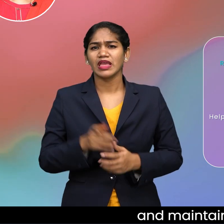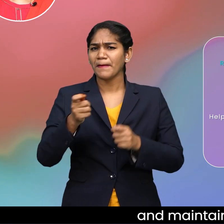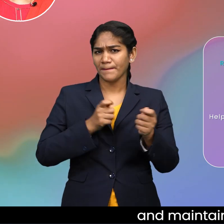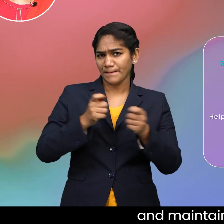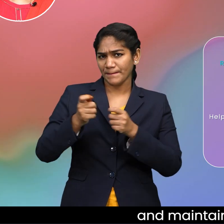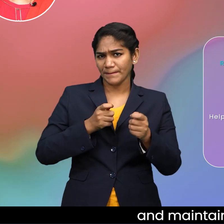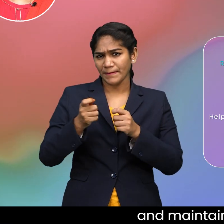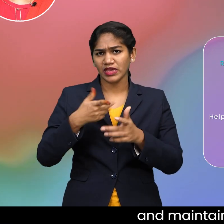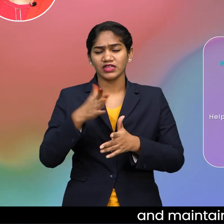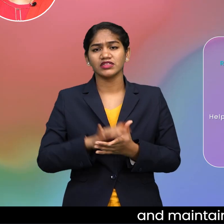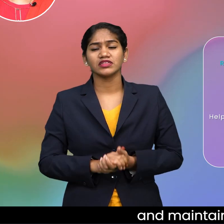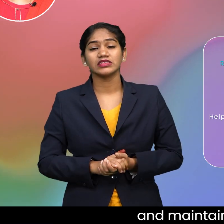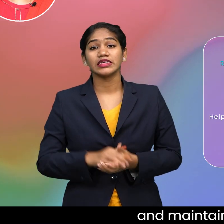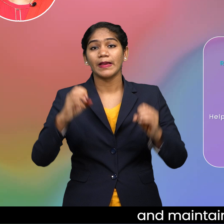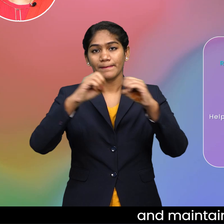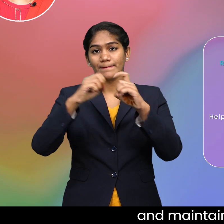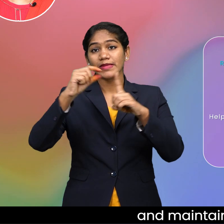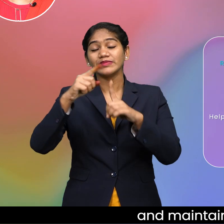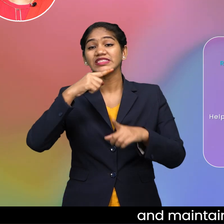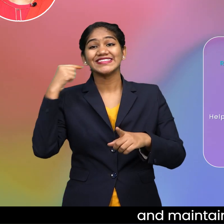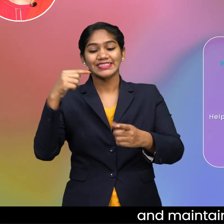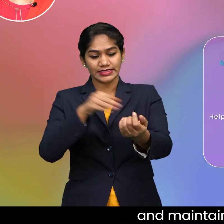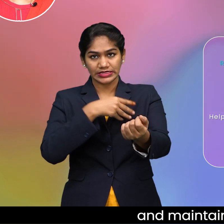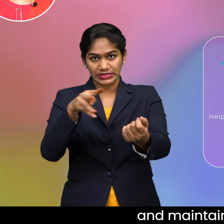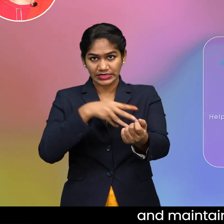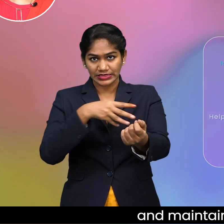and maintaining blood pressure.